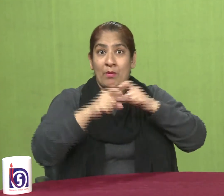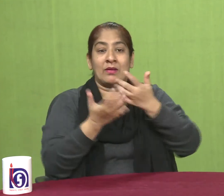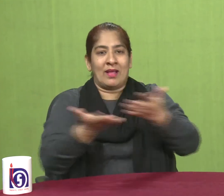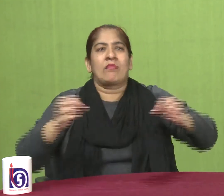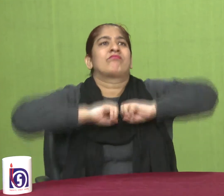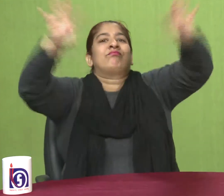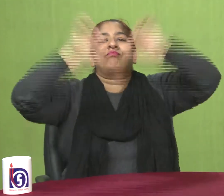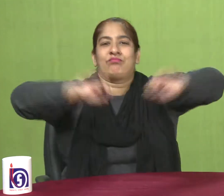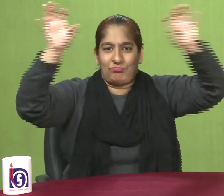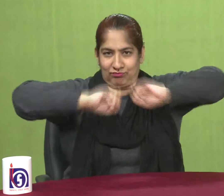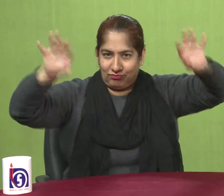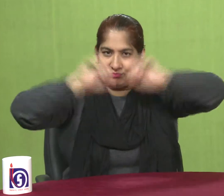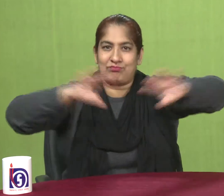Then comes shipping company.